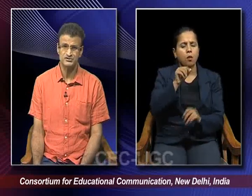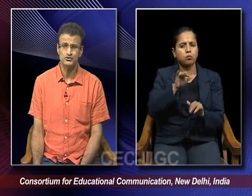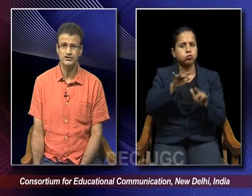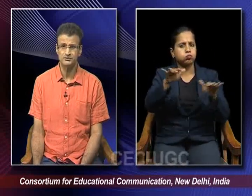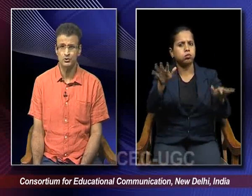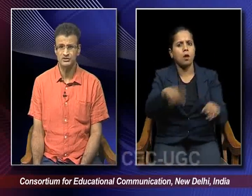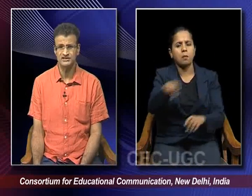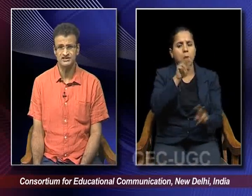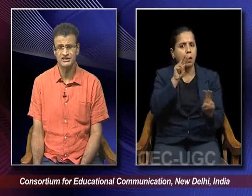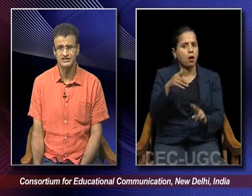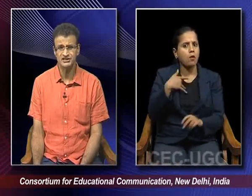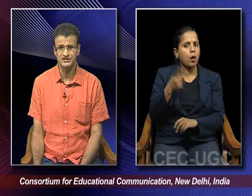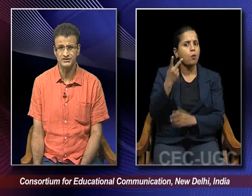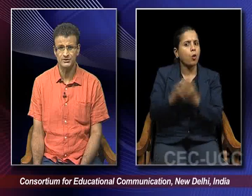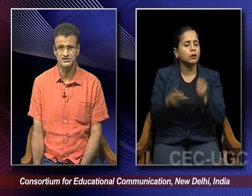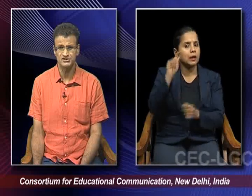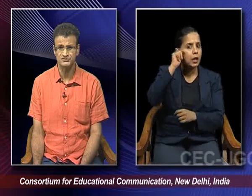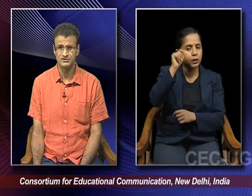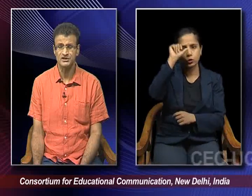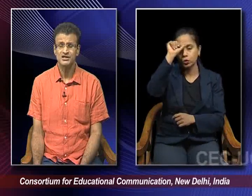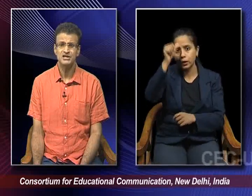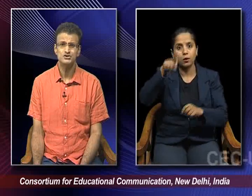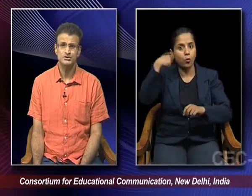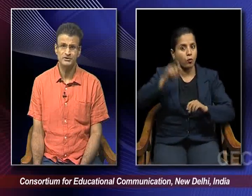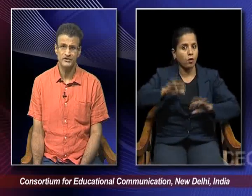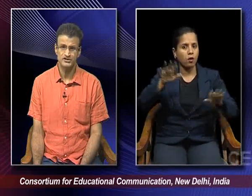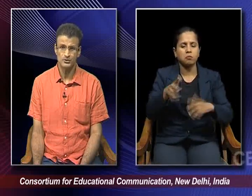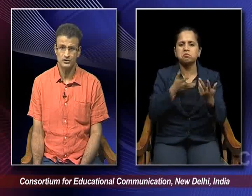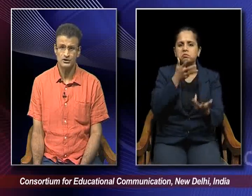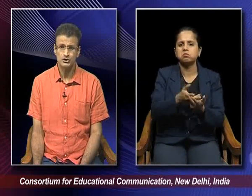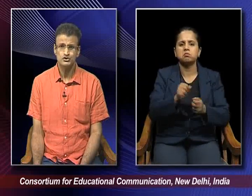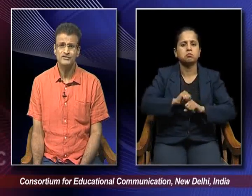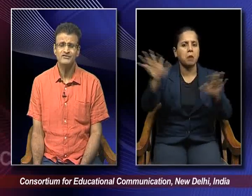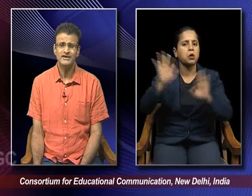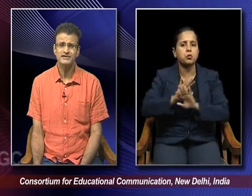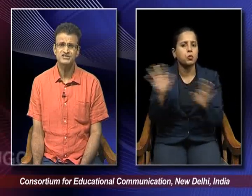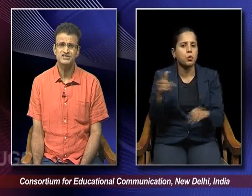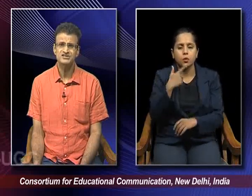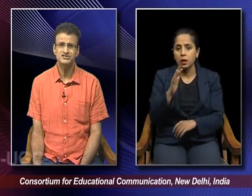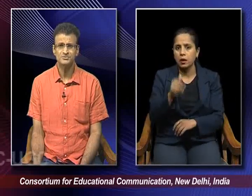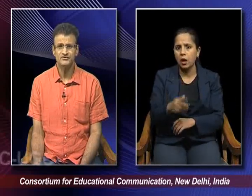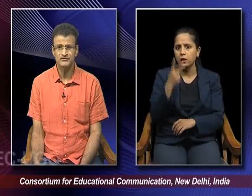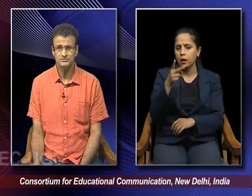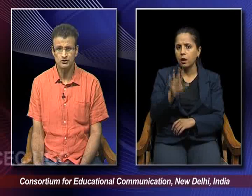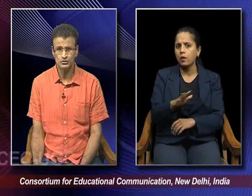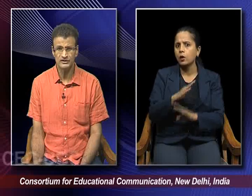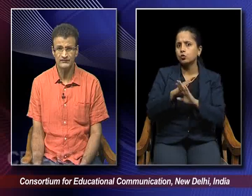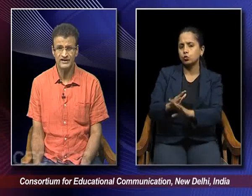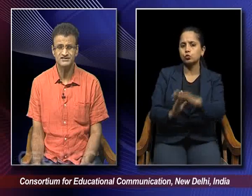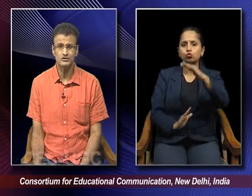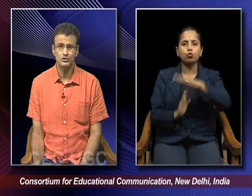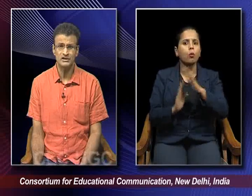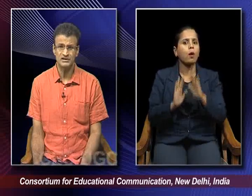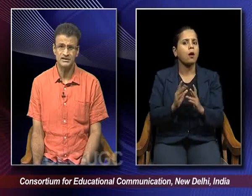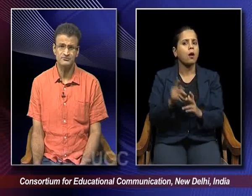expressed view that both its English and Indian versions were unsuitable for export. So we find the strict censorship of the films not only reflects